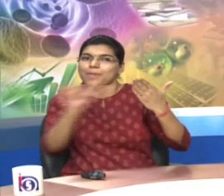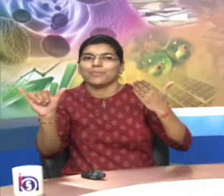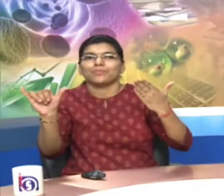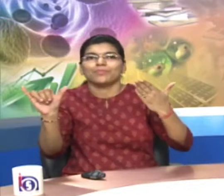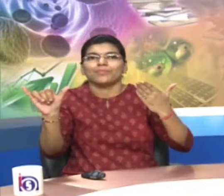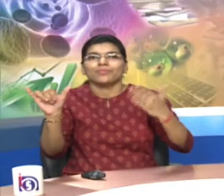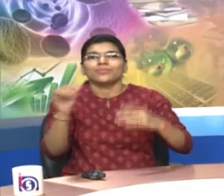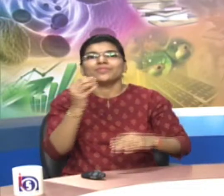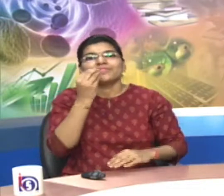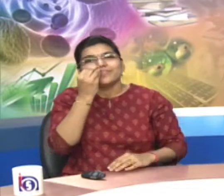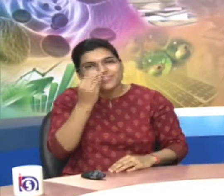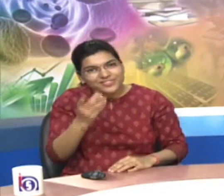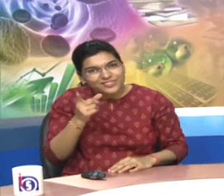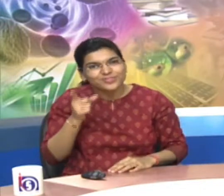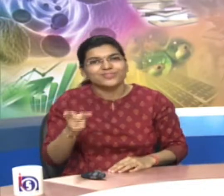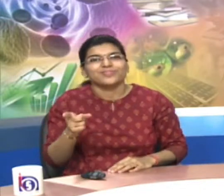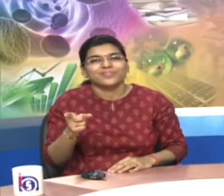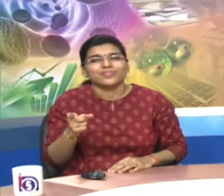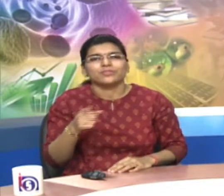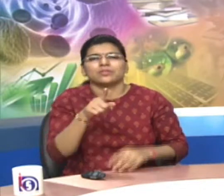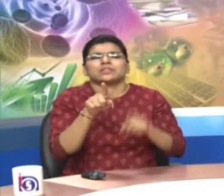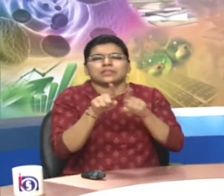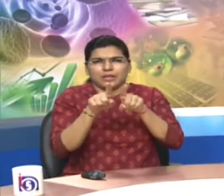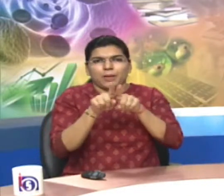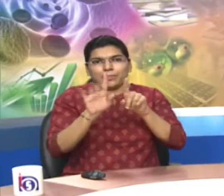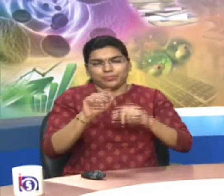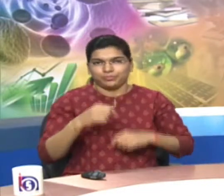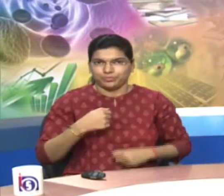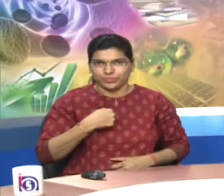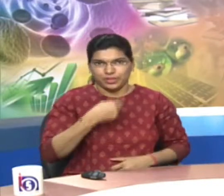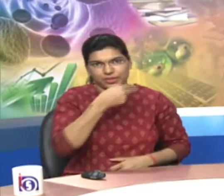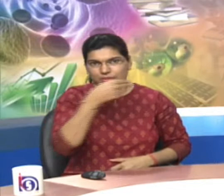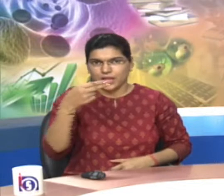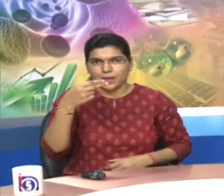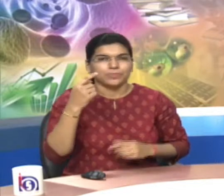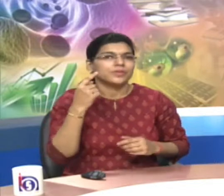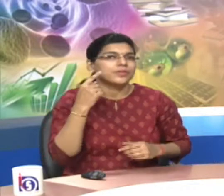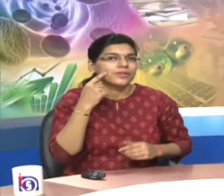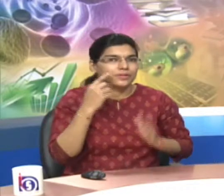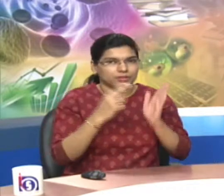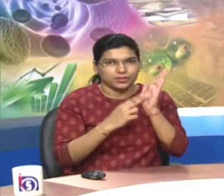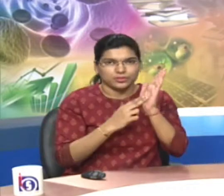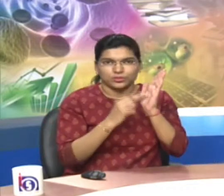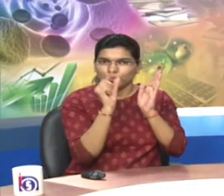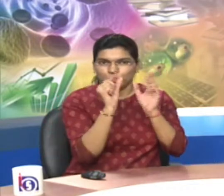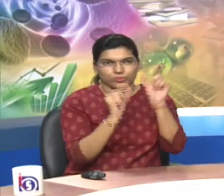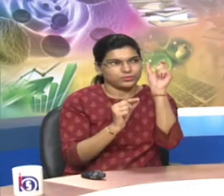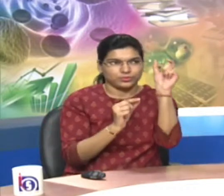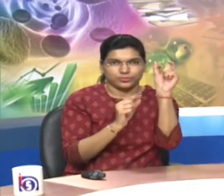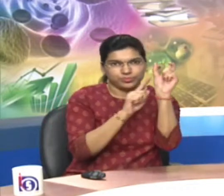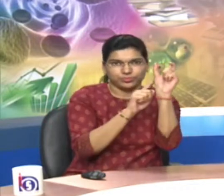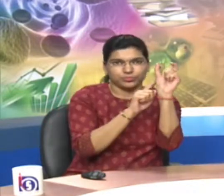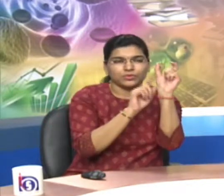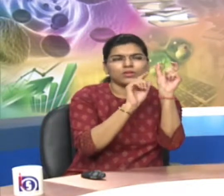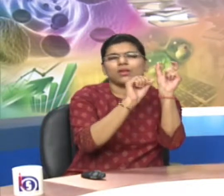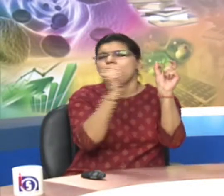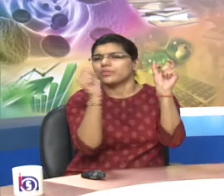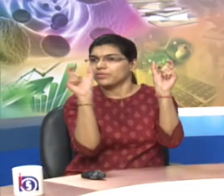make that second table colorful. So for that is used this. For example, my name is